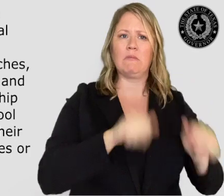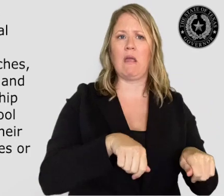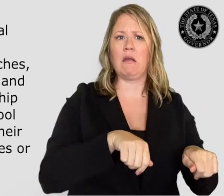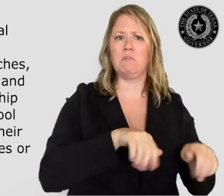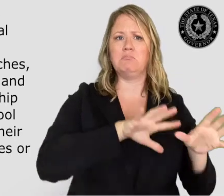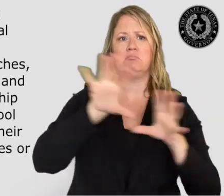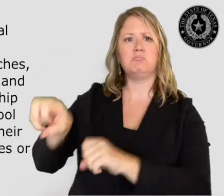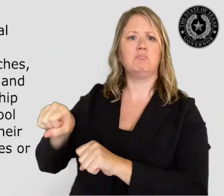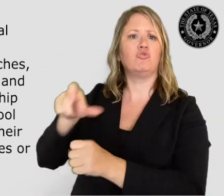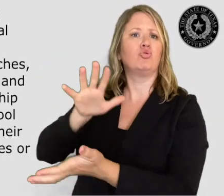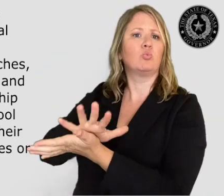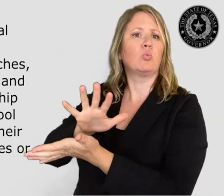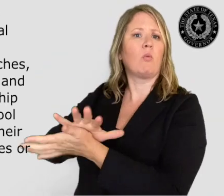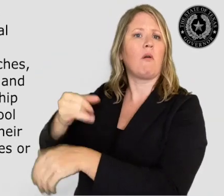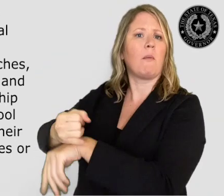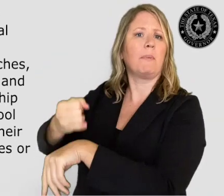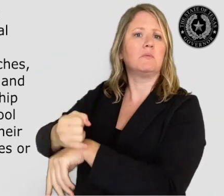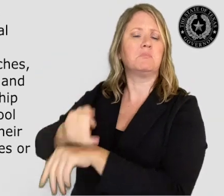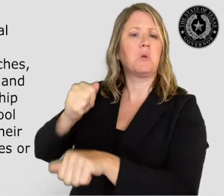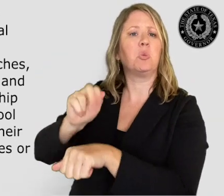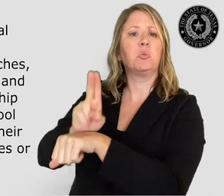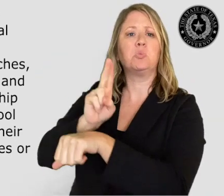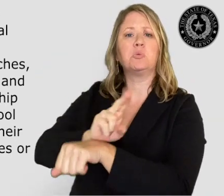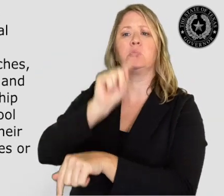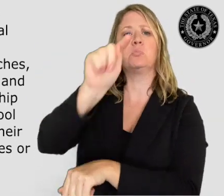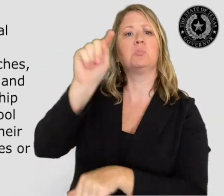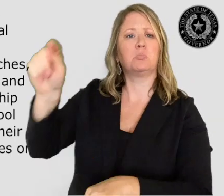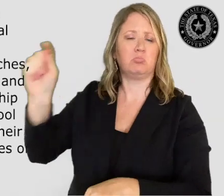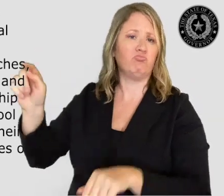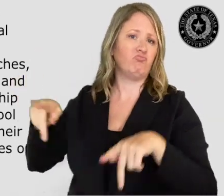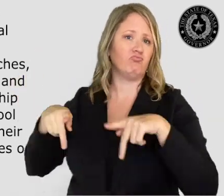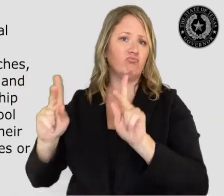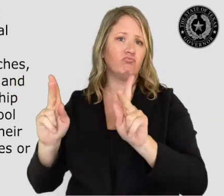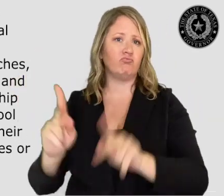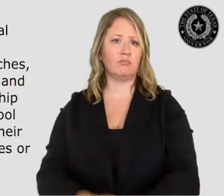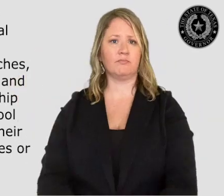and houses of worship from using school campuses for their religious